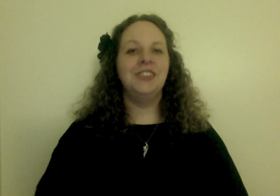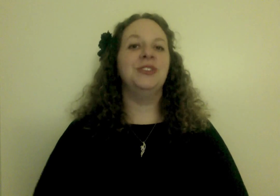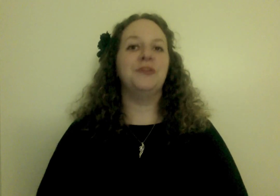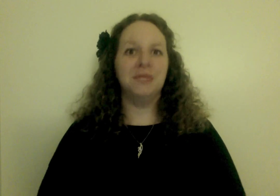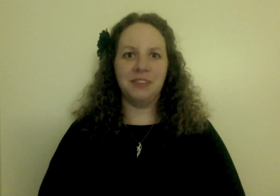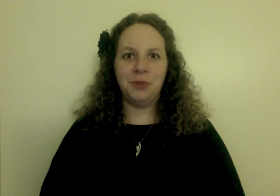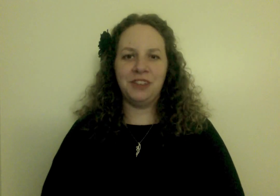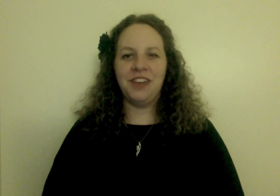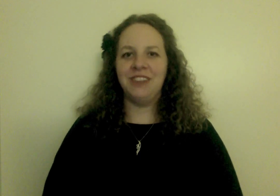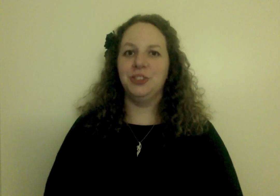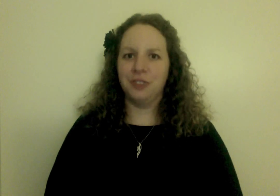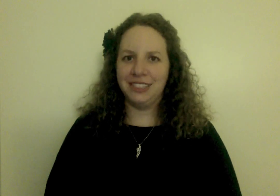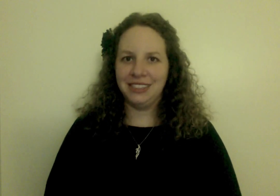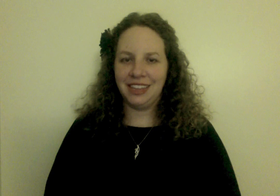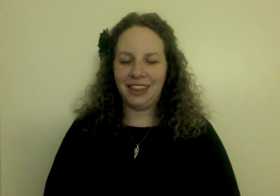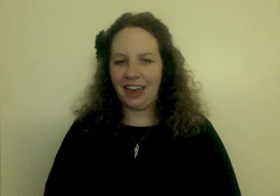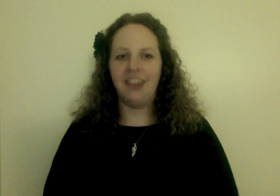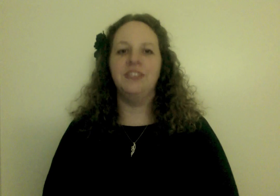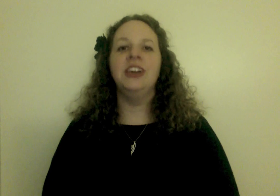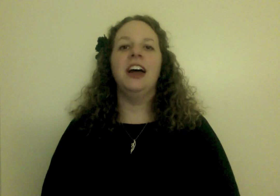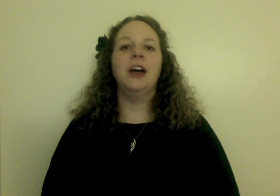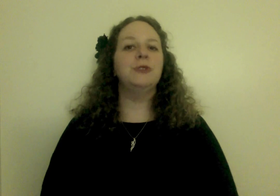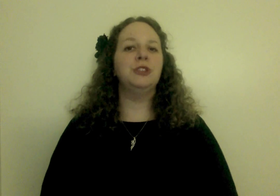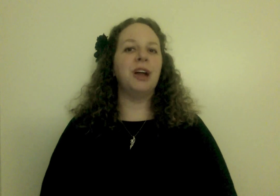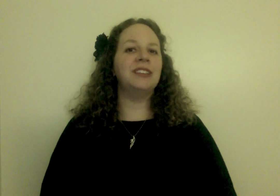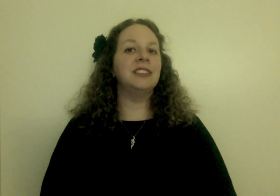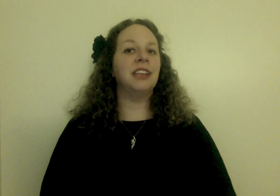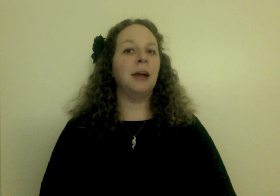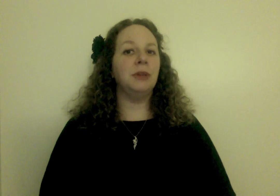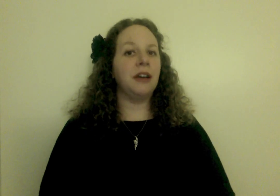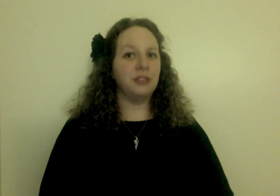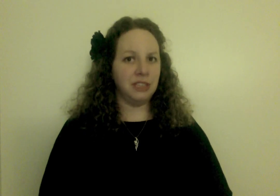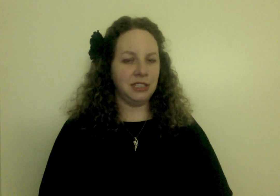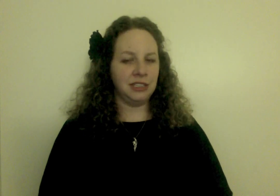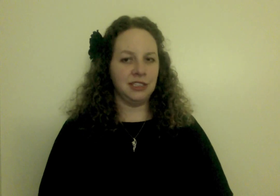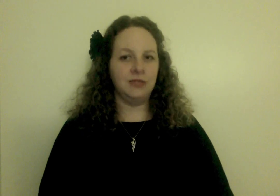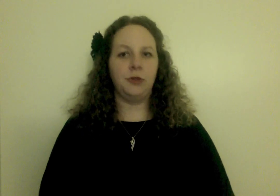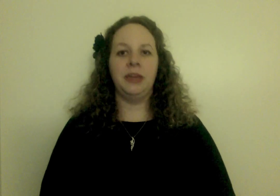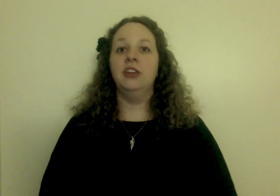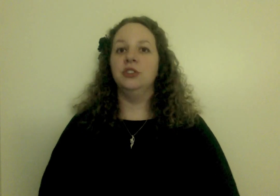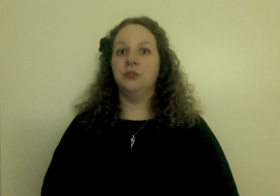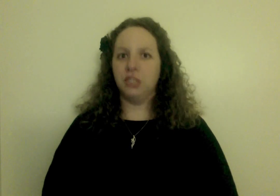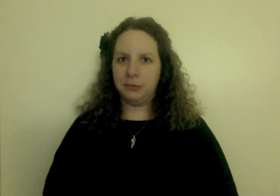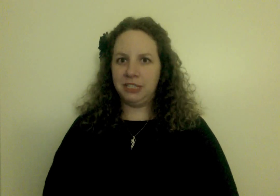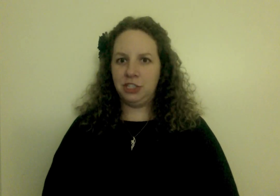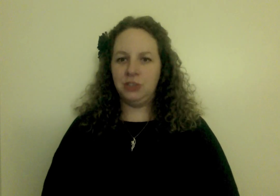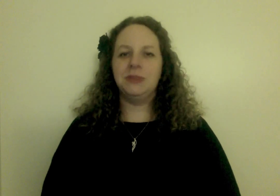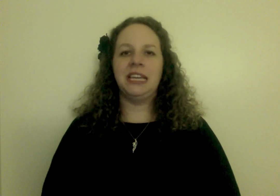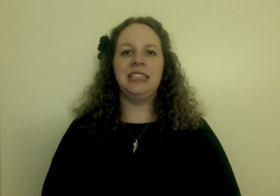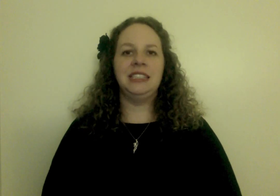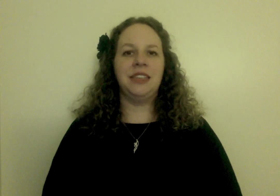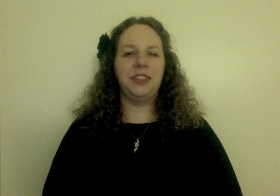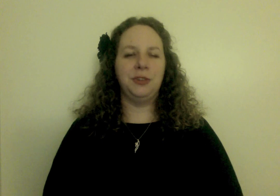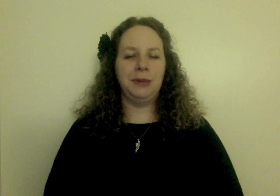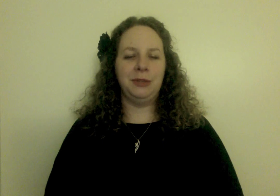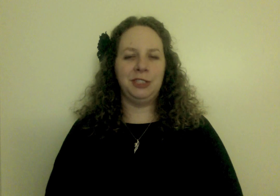So from 7.5 to translate have, I want you to practice a couple other sentences for me. So first let me teach you some signs and then you'll be able to